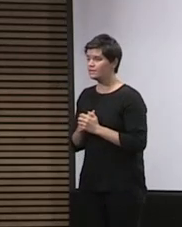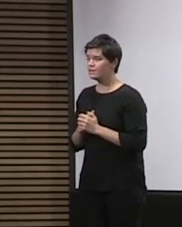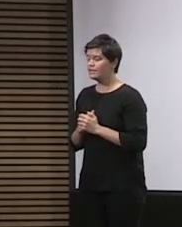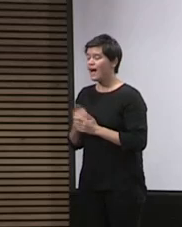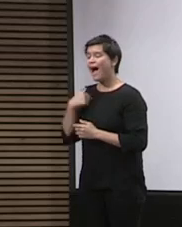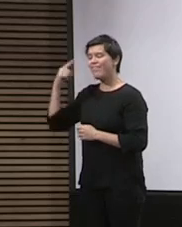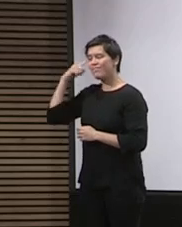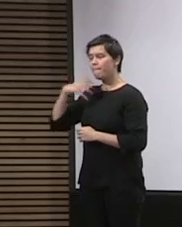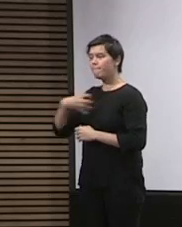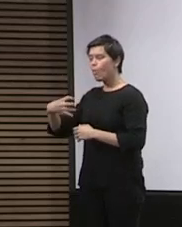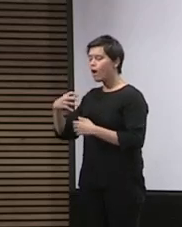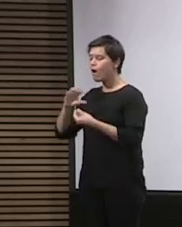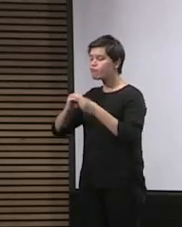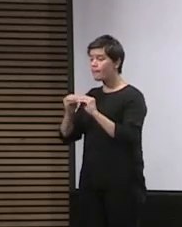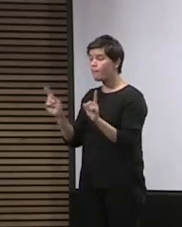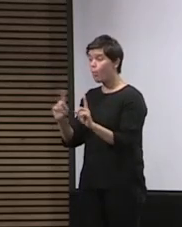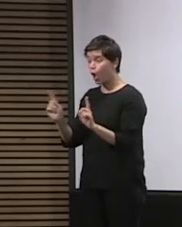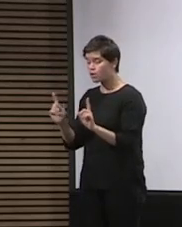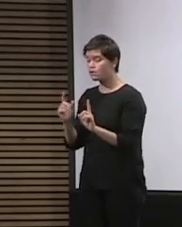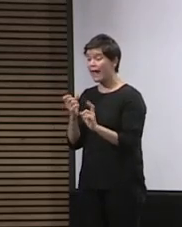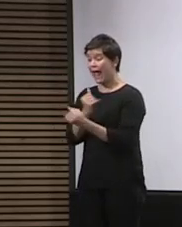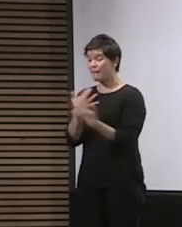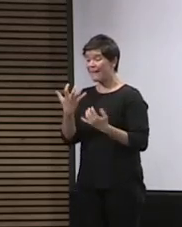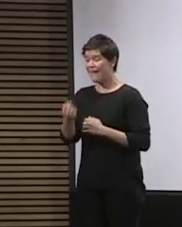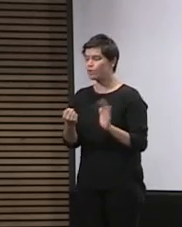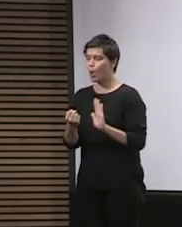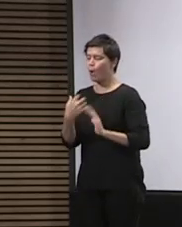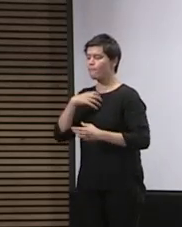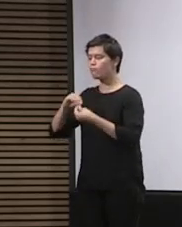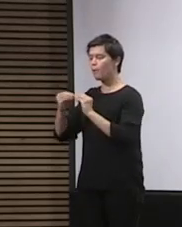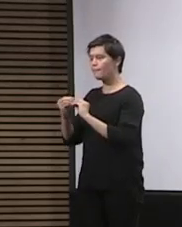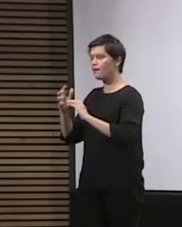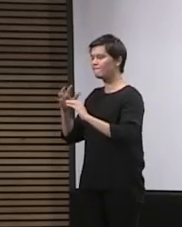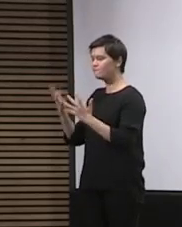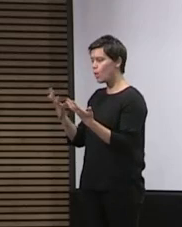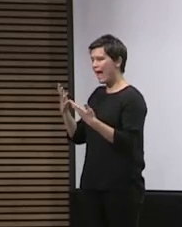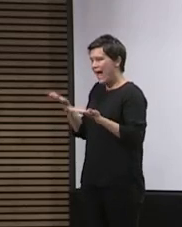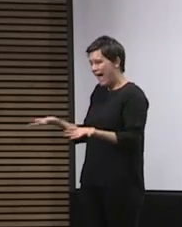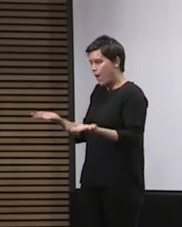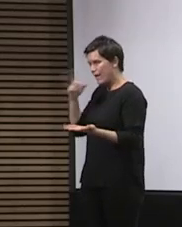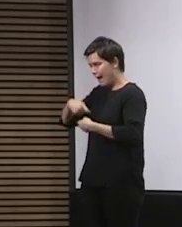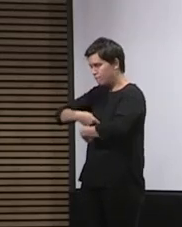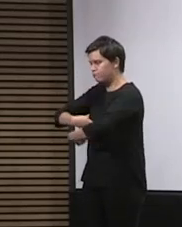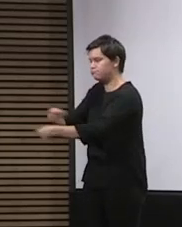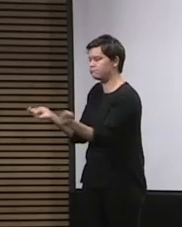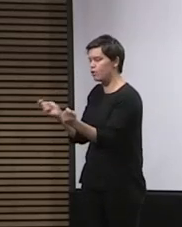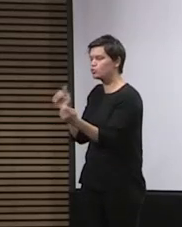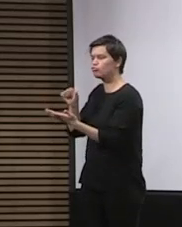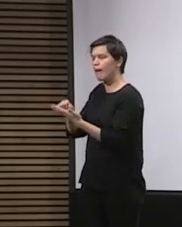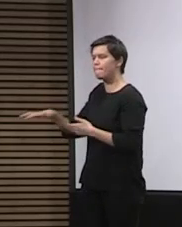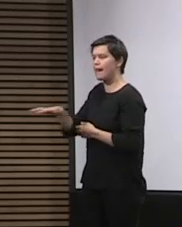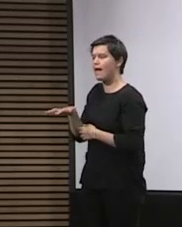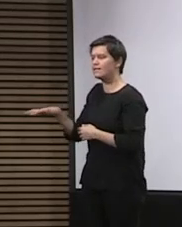distribution, rather than the actual number of flu vaccines. And the Ministry of Health is working very closely with